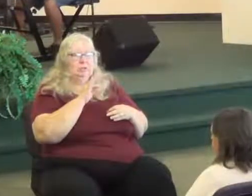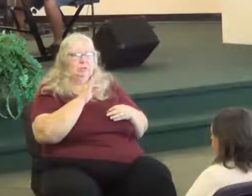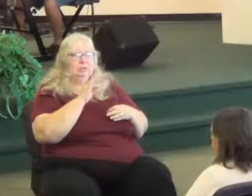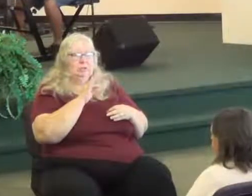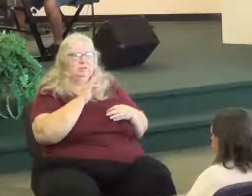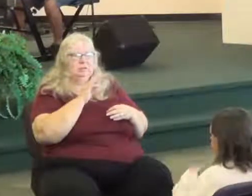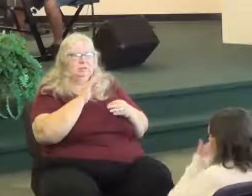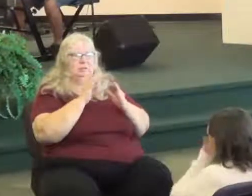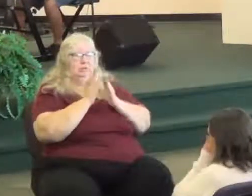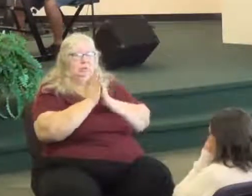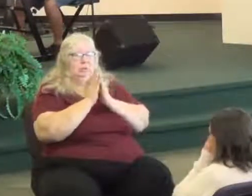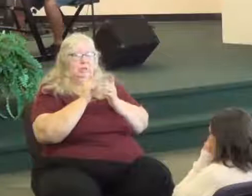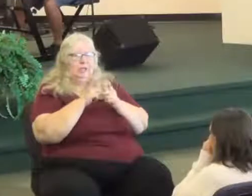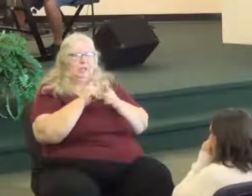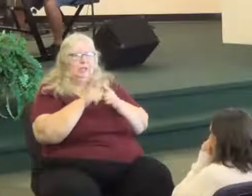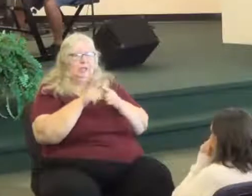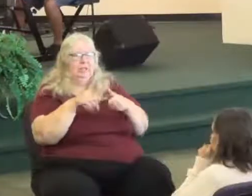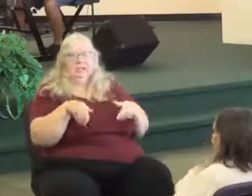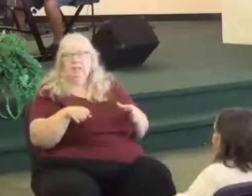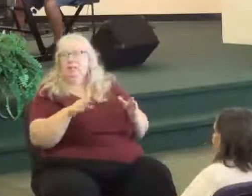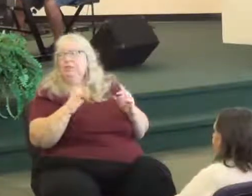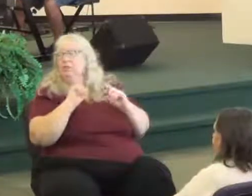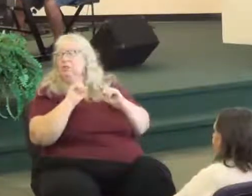we'll pray and then release you.